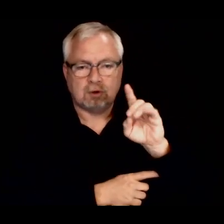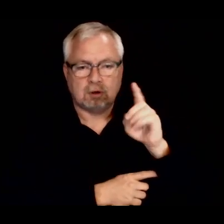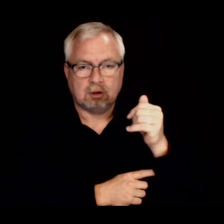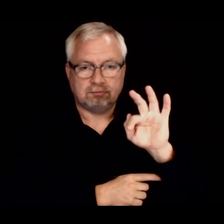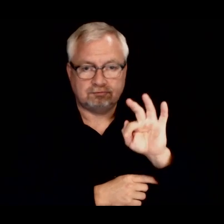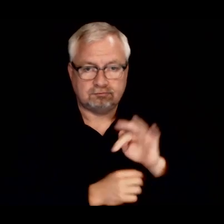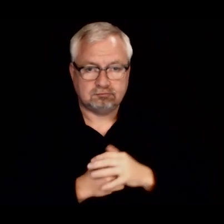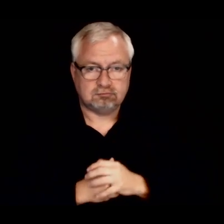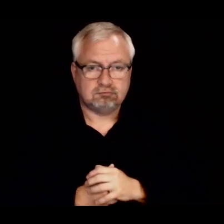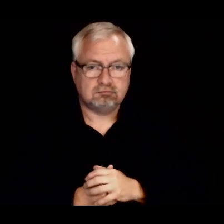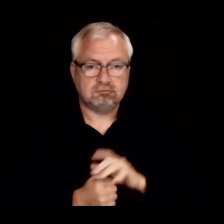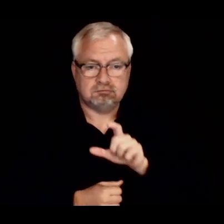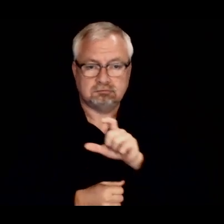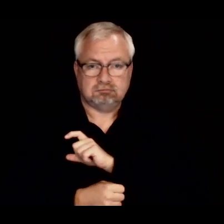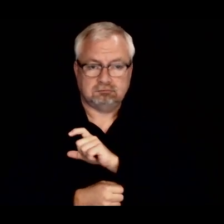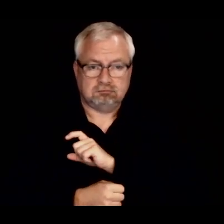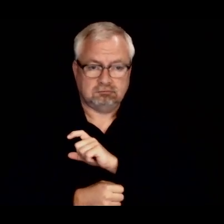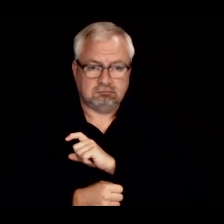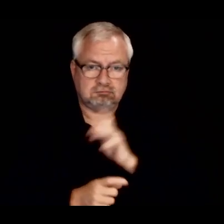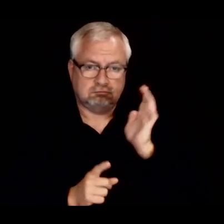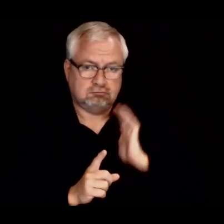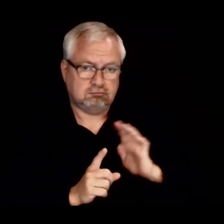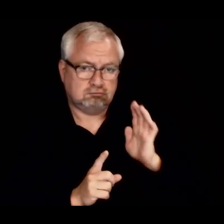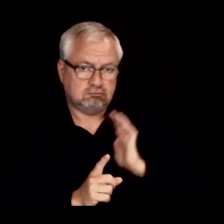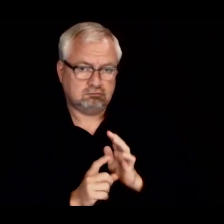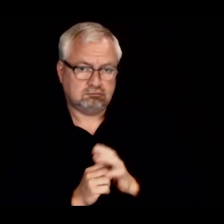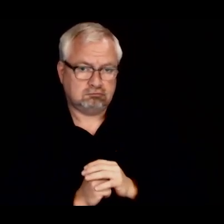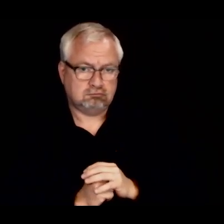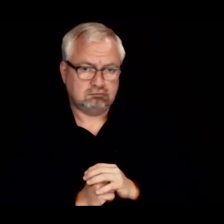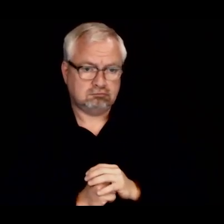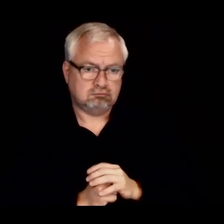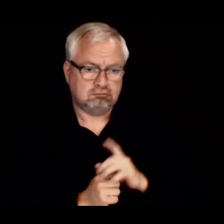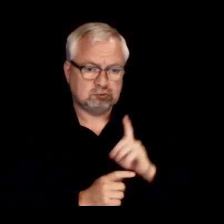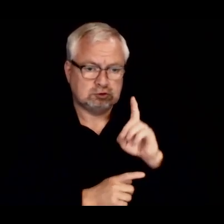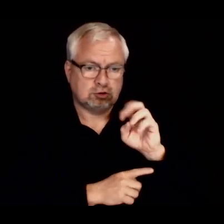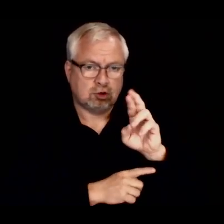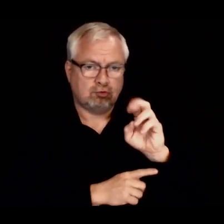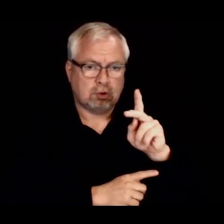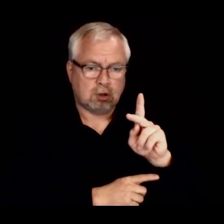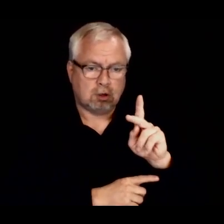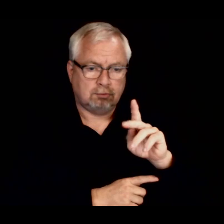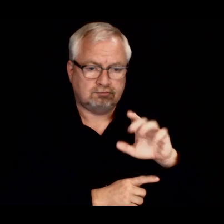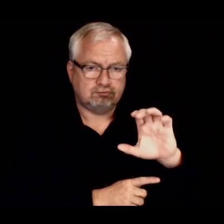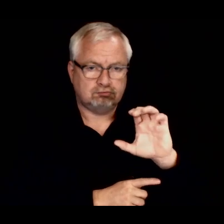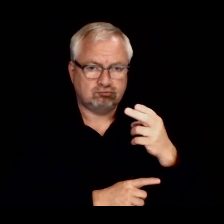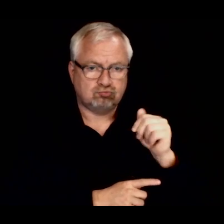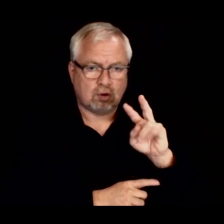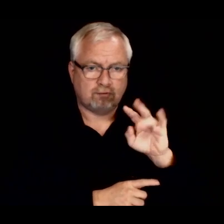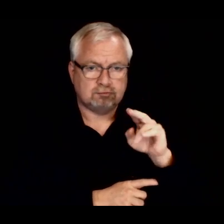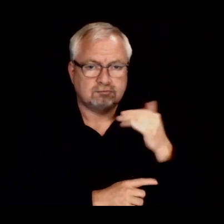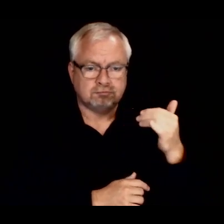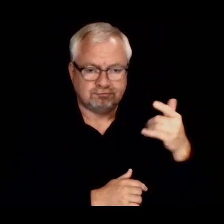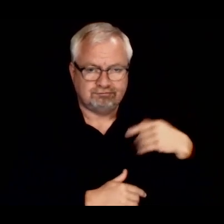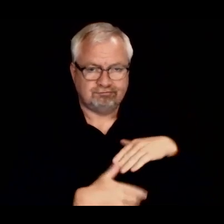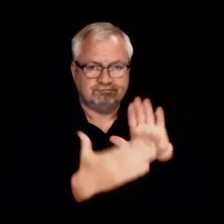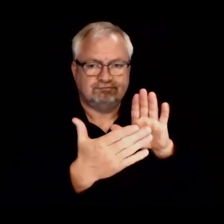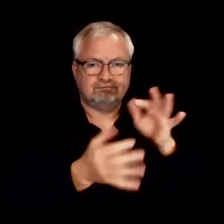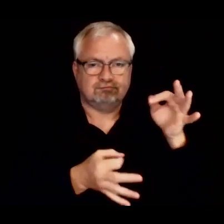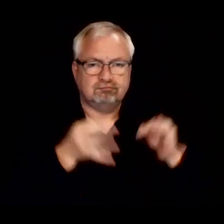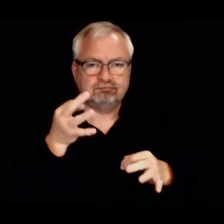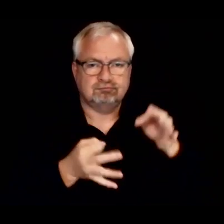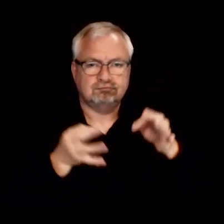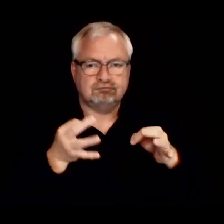is charged with murder in the death of George Floyd, who was killed during his arrest 2 weeks ago. Chauvin appeared in court through a video screen. He's being held right